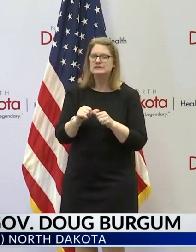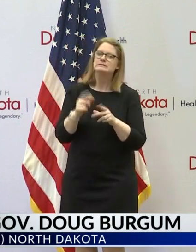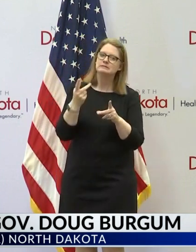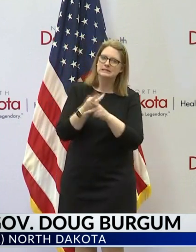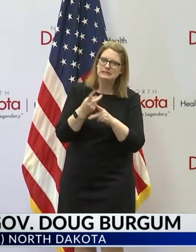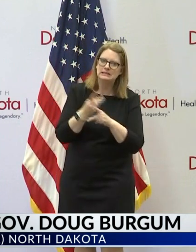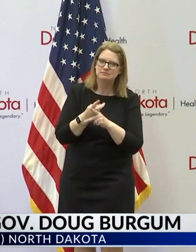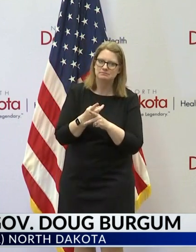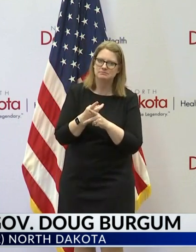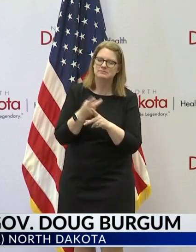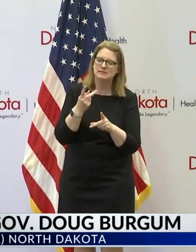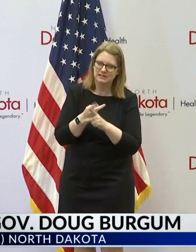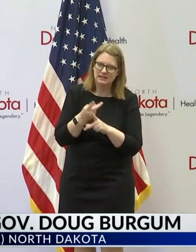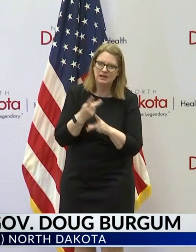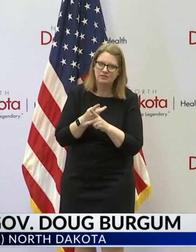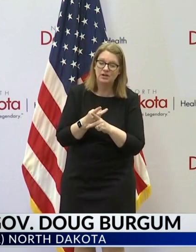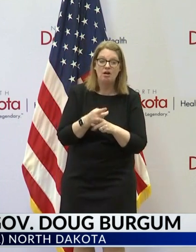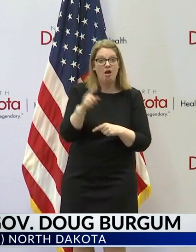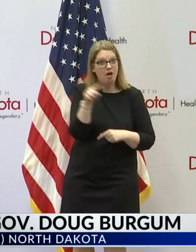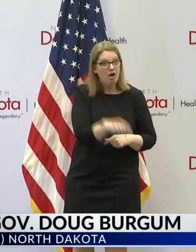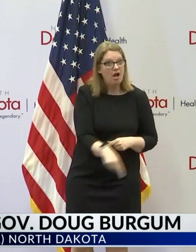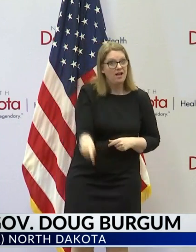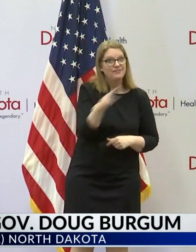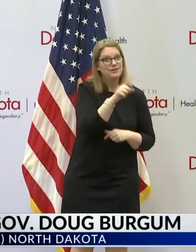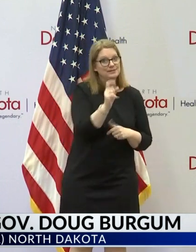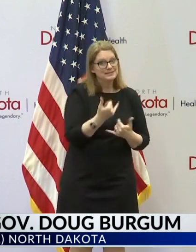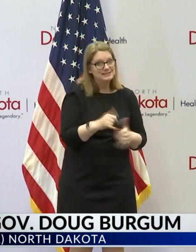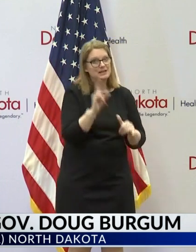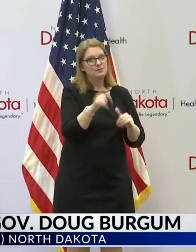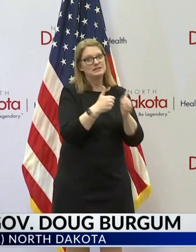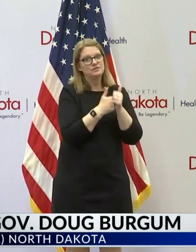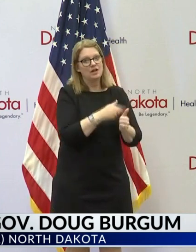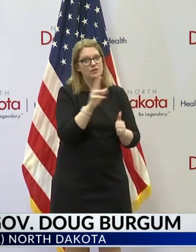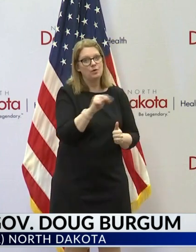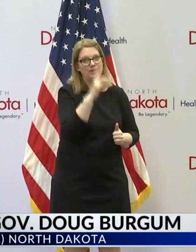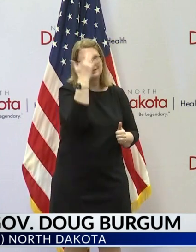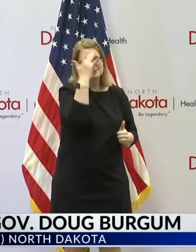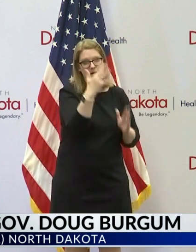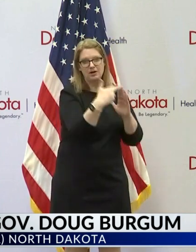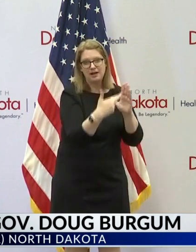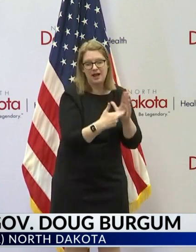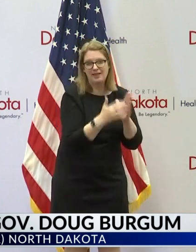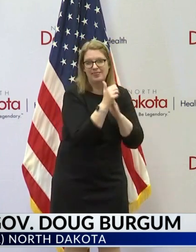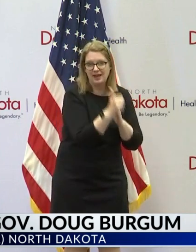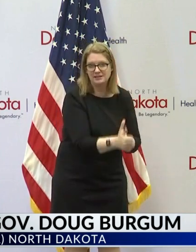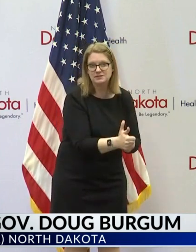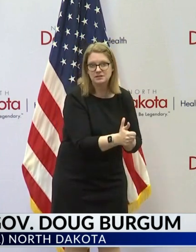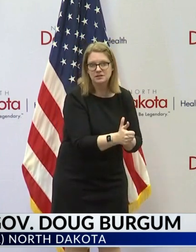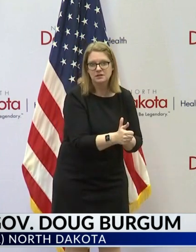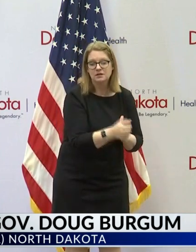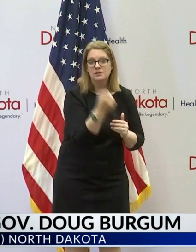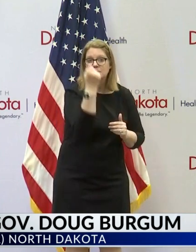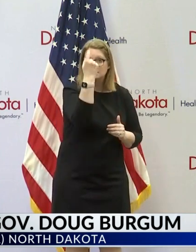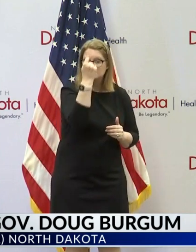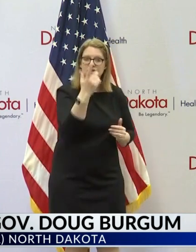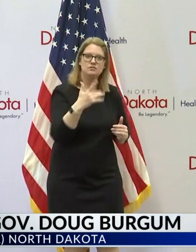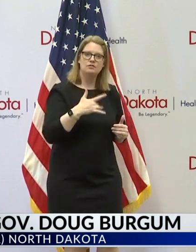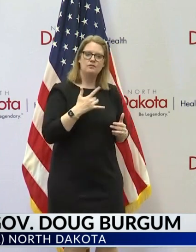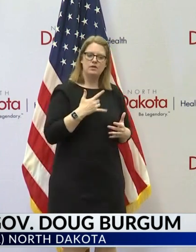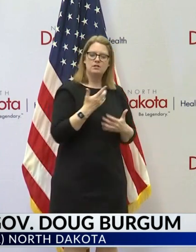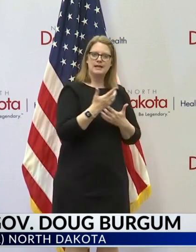For everybody, it's important to maintain the North Dakota SMART guidelines, but I also want to have people to understand that they can have confidence